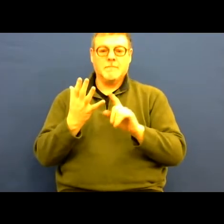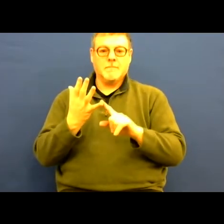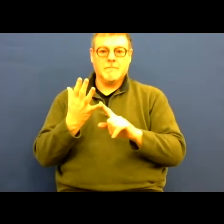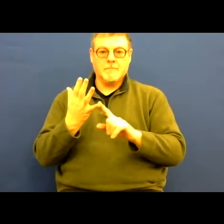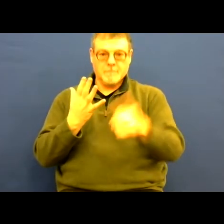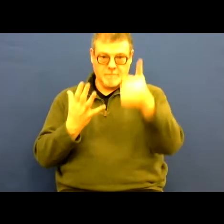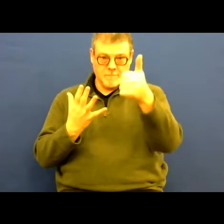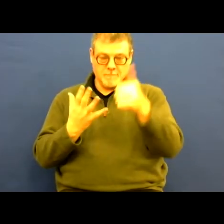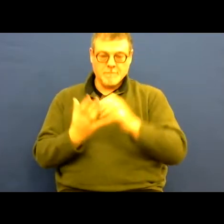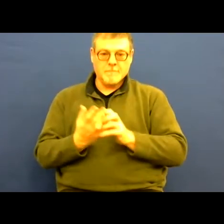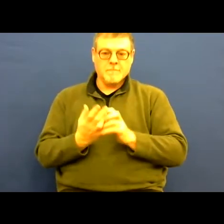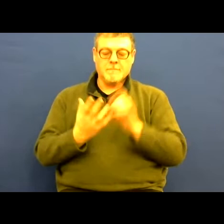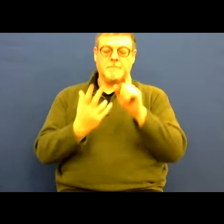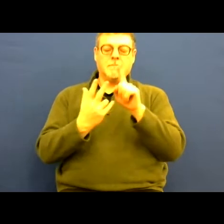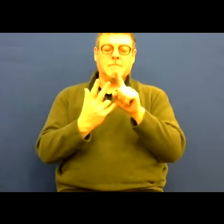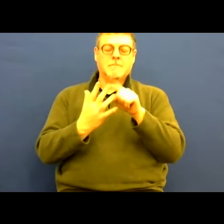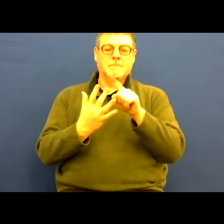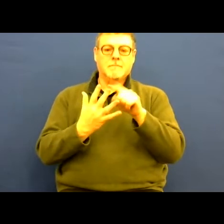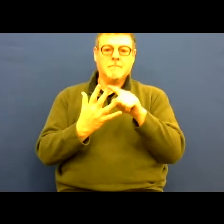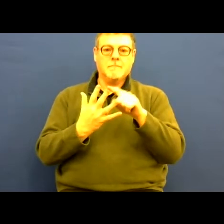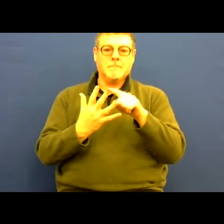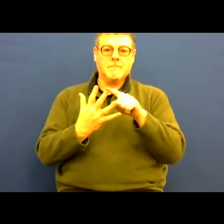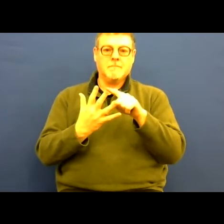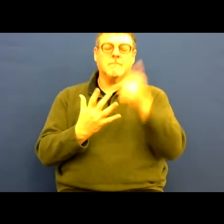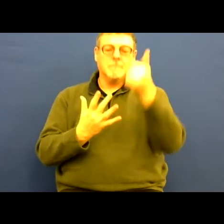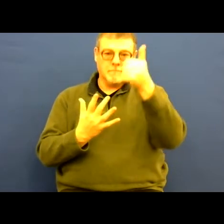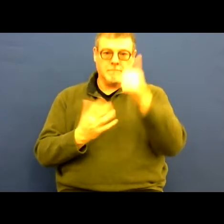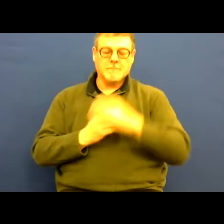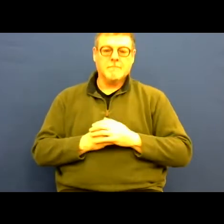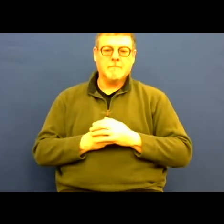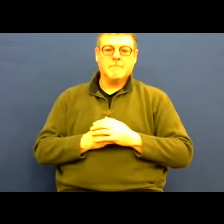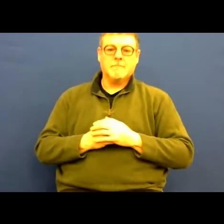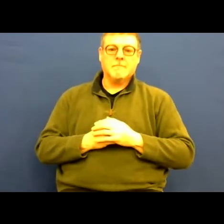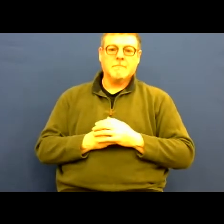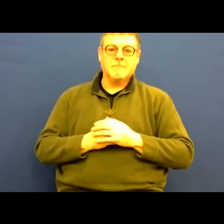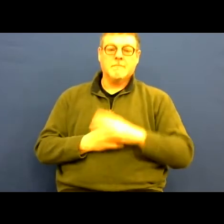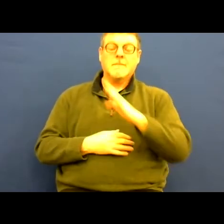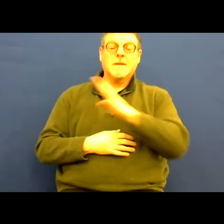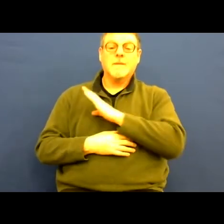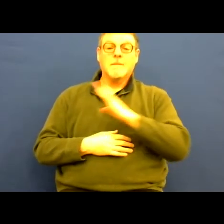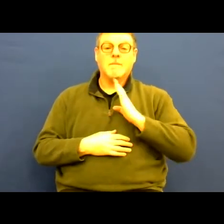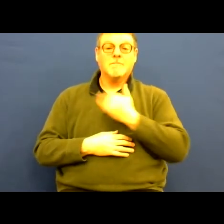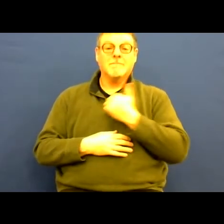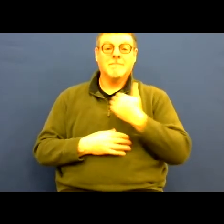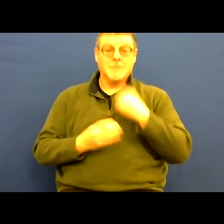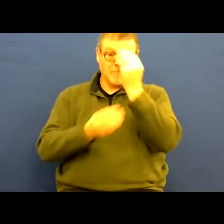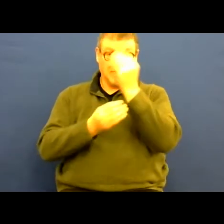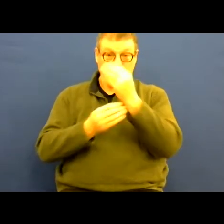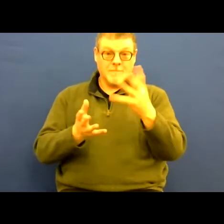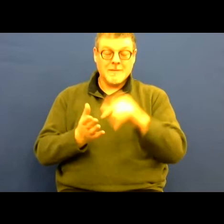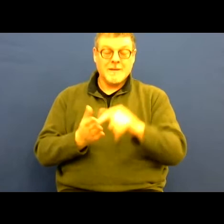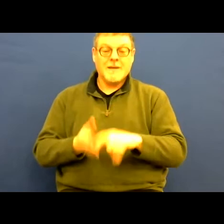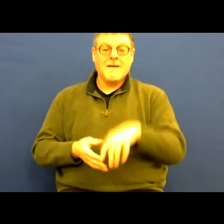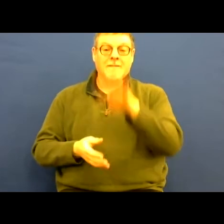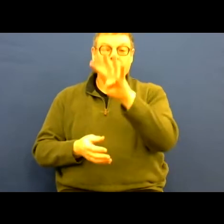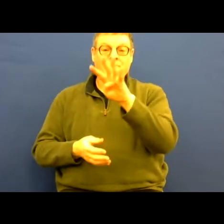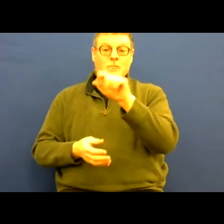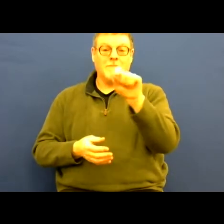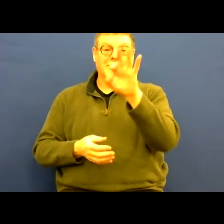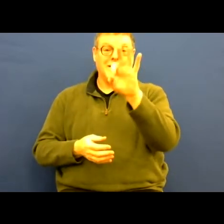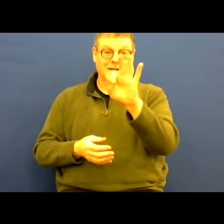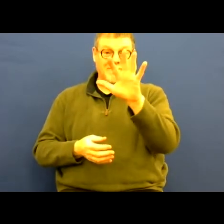Belanca, Aye. Supervisor Schultz. Aye. Fellow board members, I have resolution